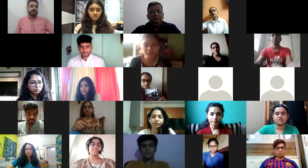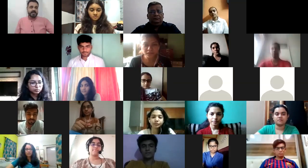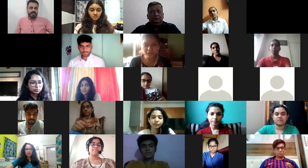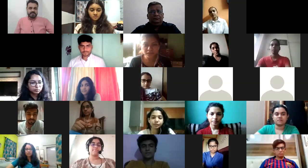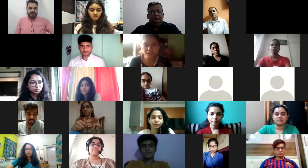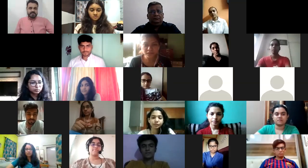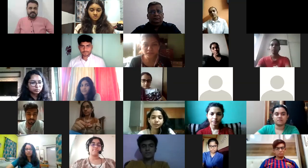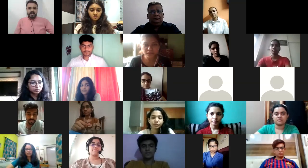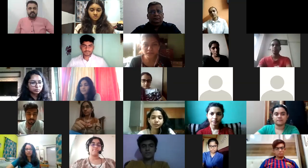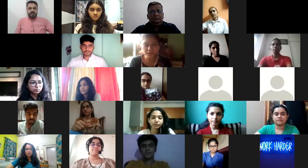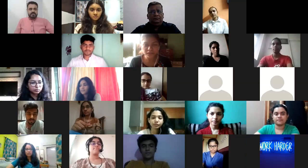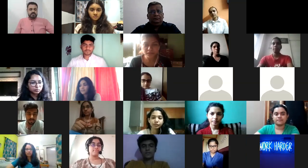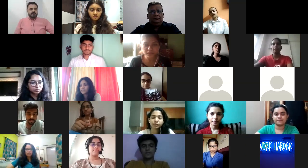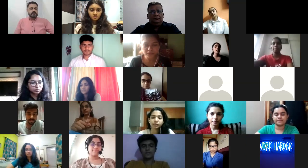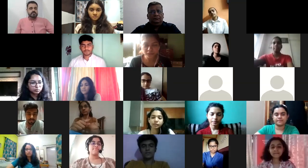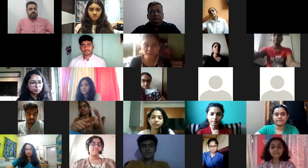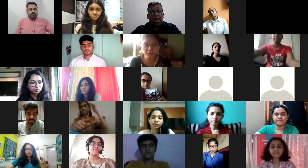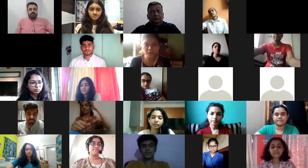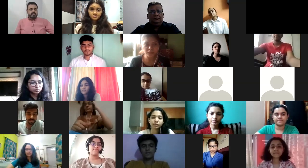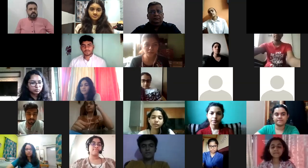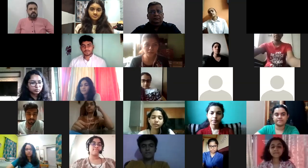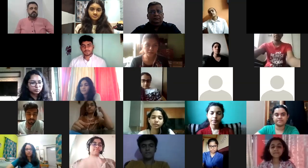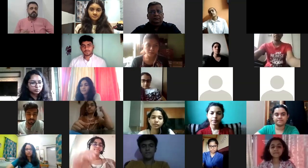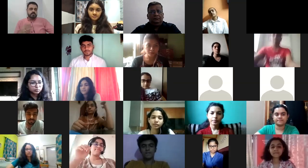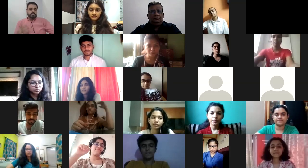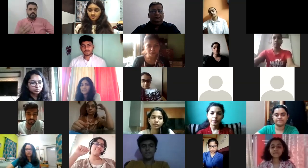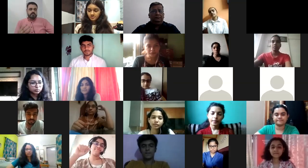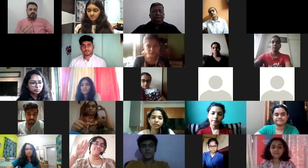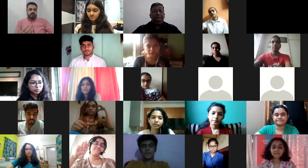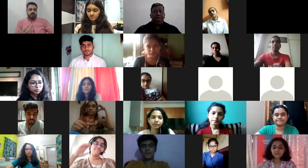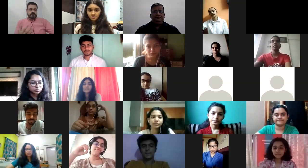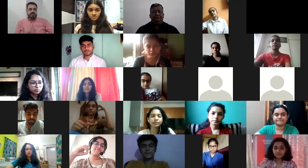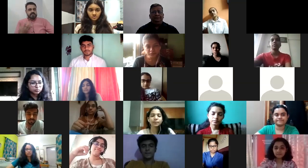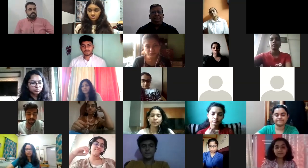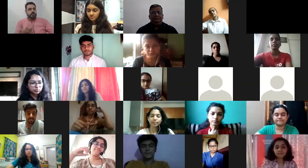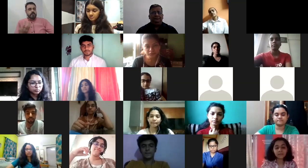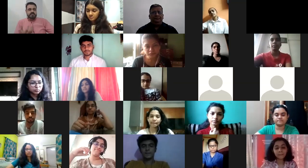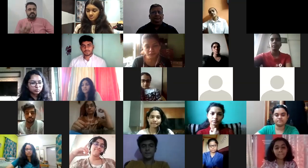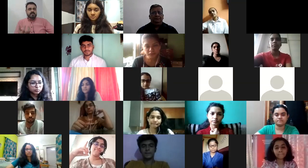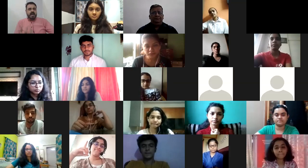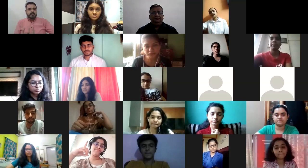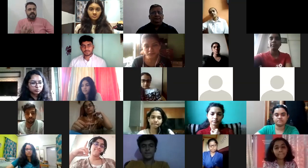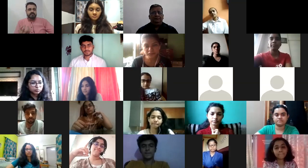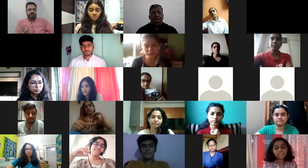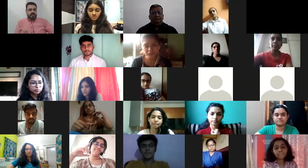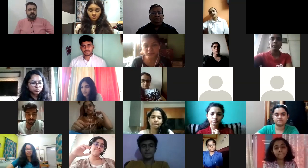American Sign Language. It's so the system is so obsessed with grammar and everything. It's